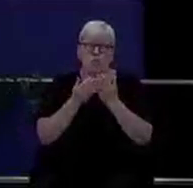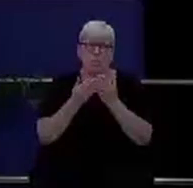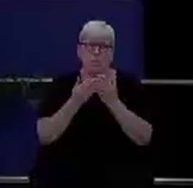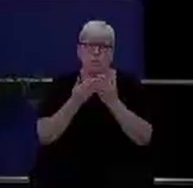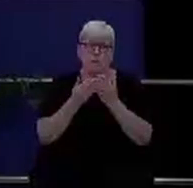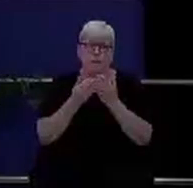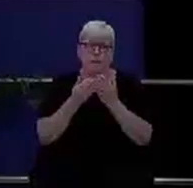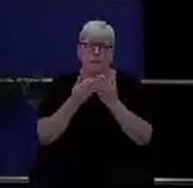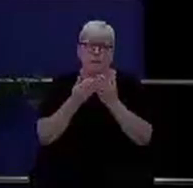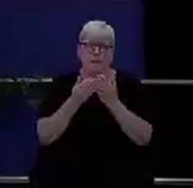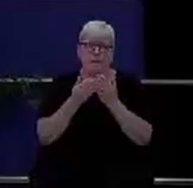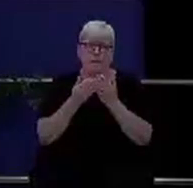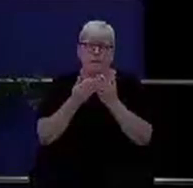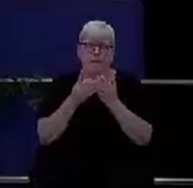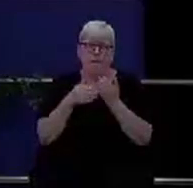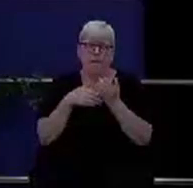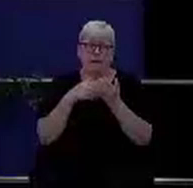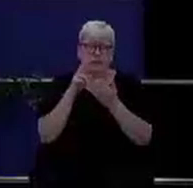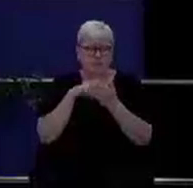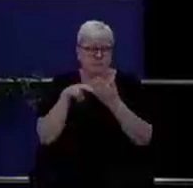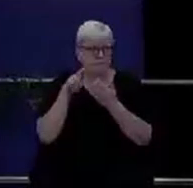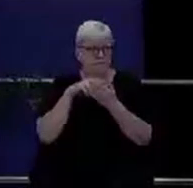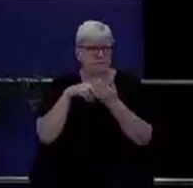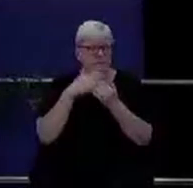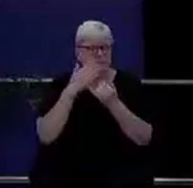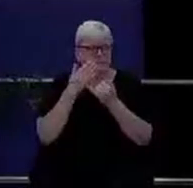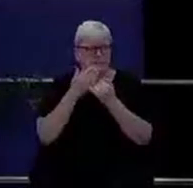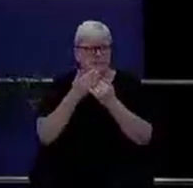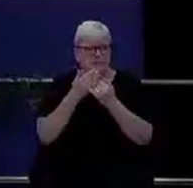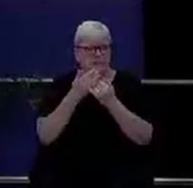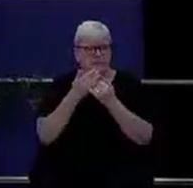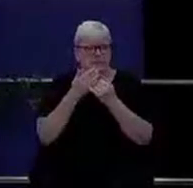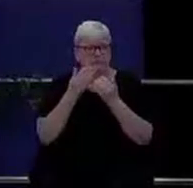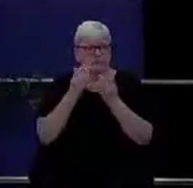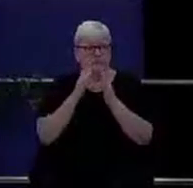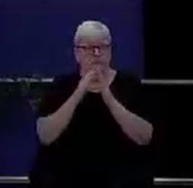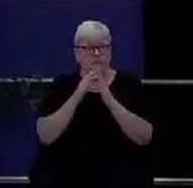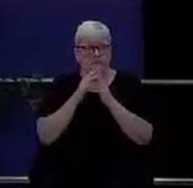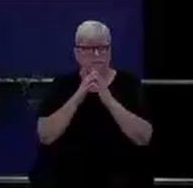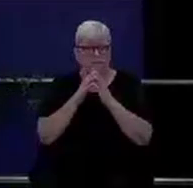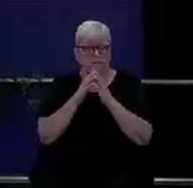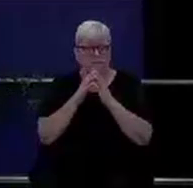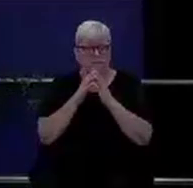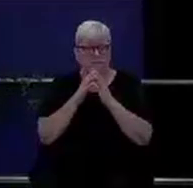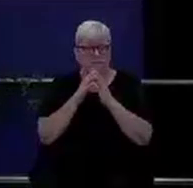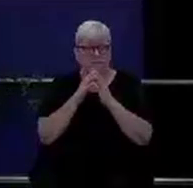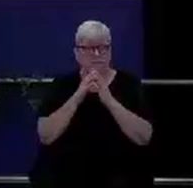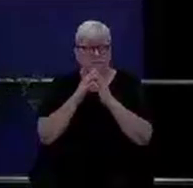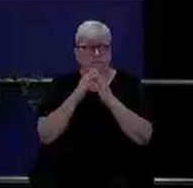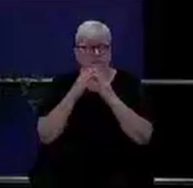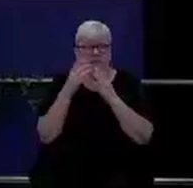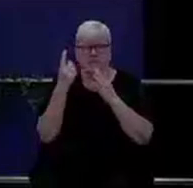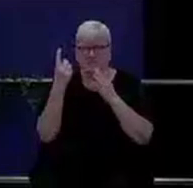up until her sad death at the age of 31, just before lockdown. And just this experience of